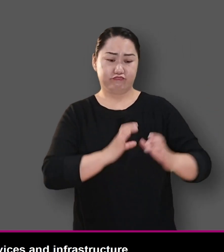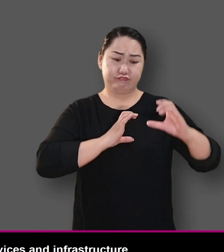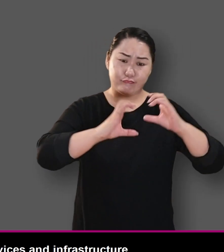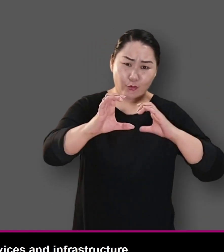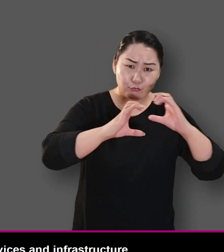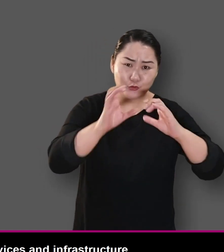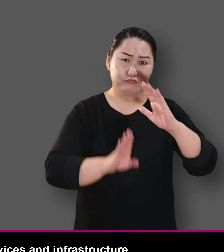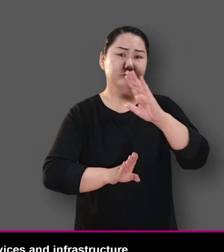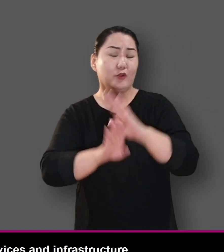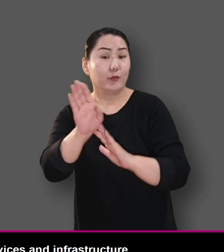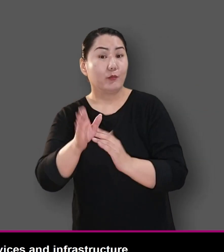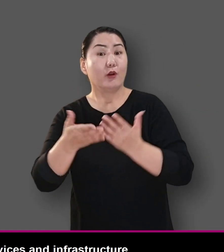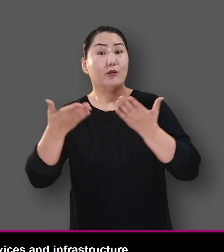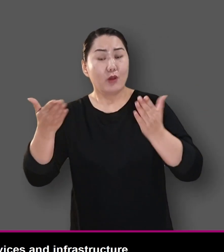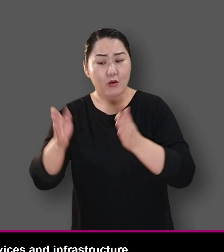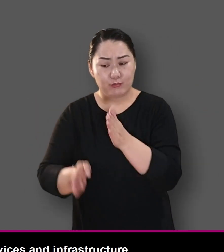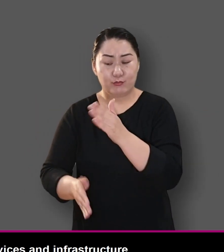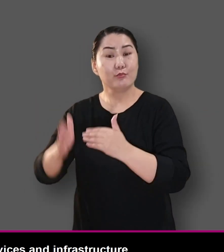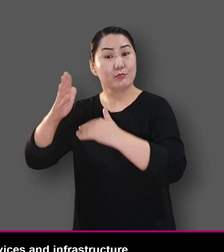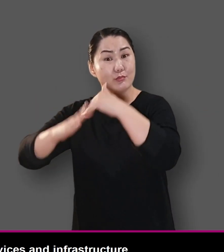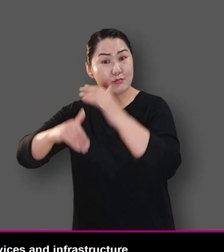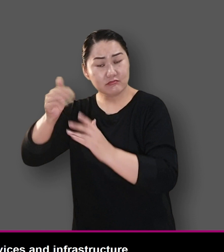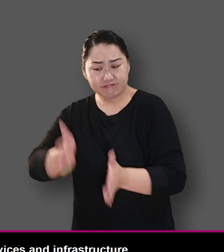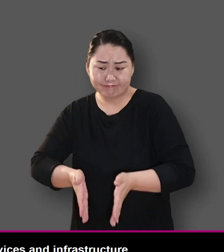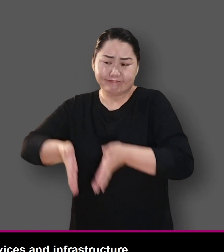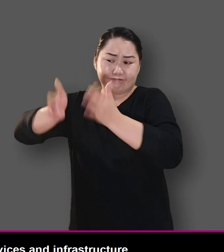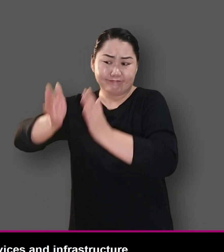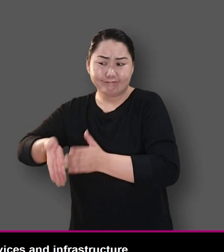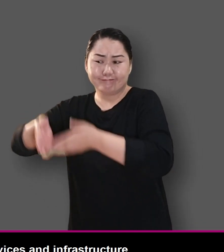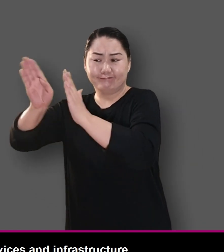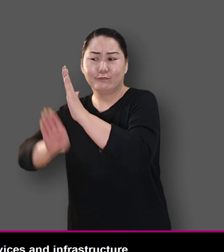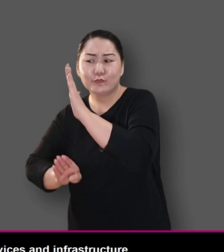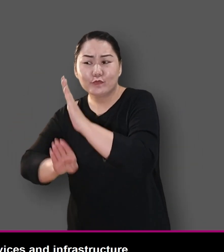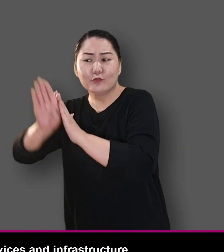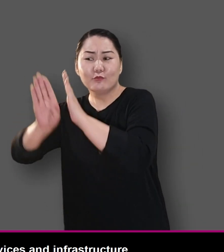and quality of services and infrastructure,